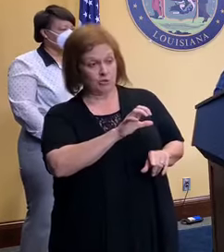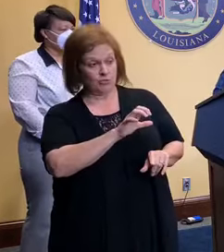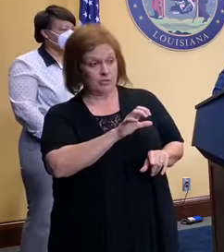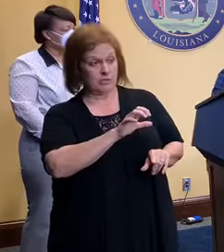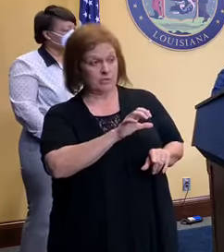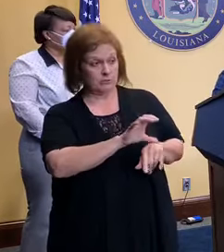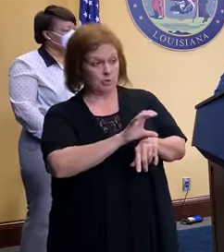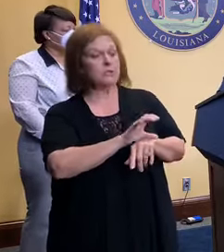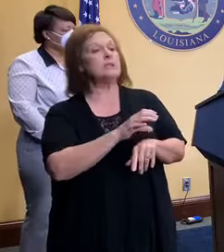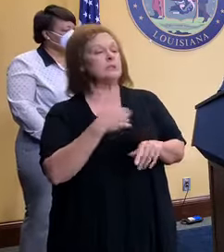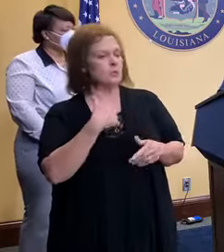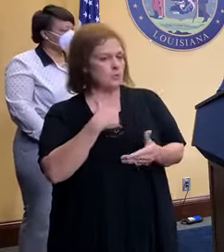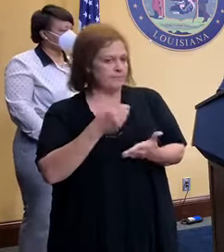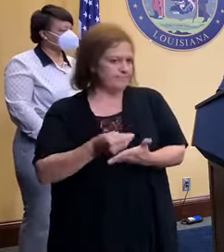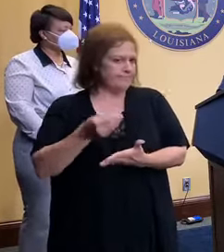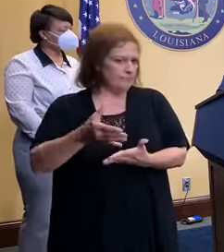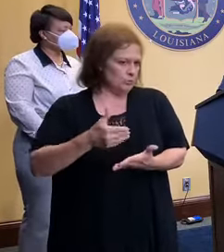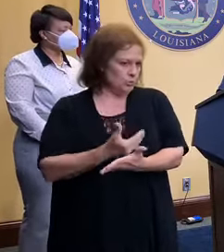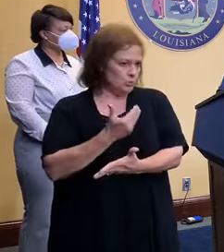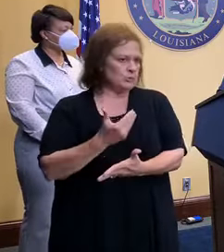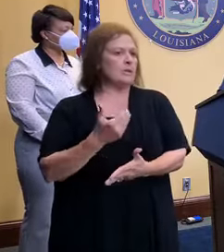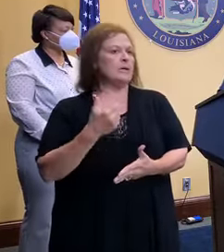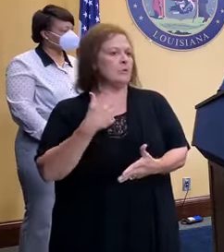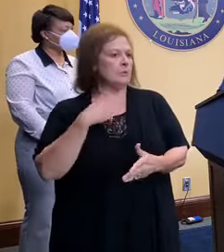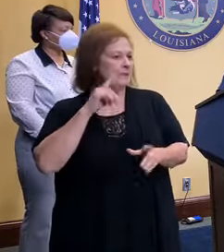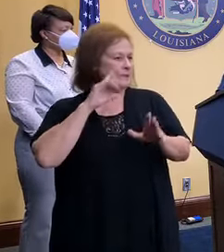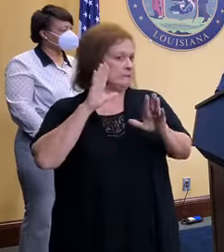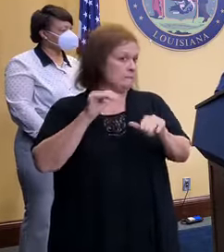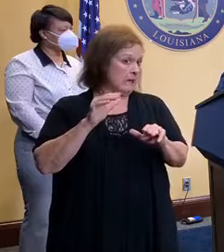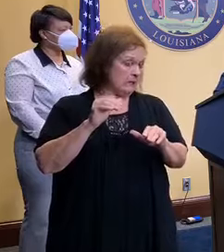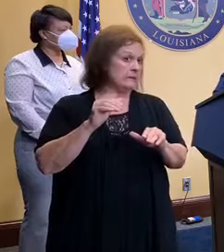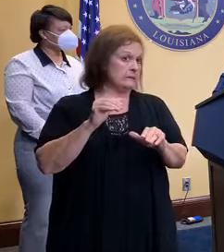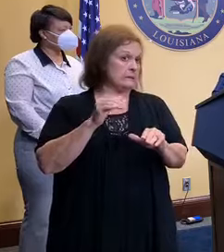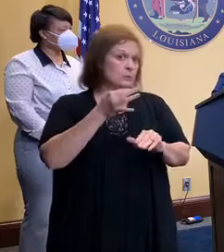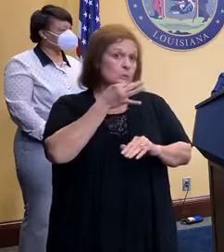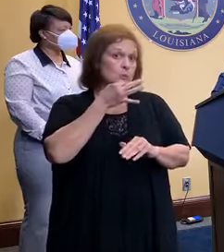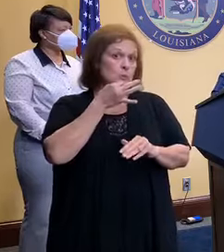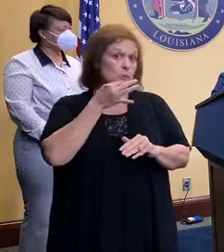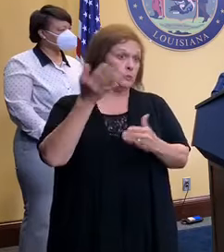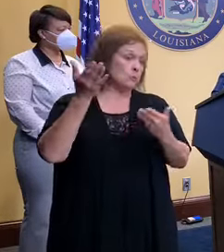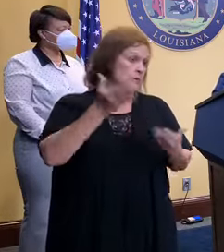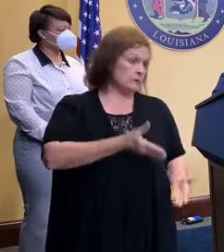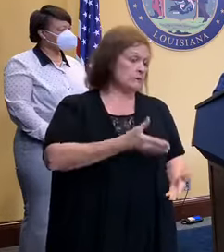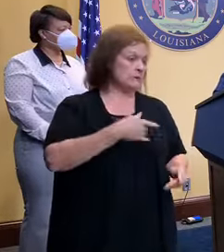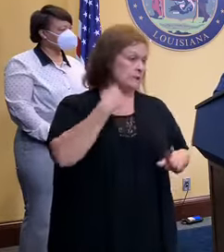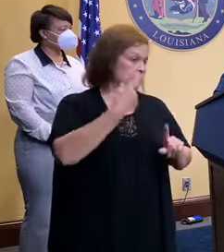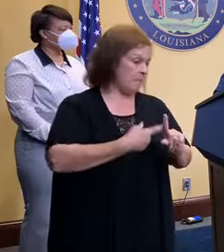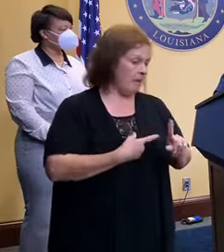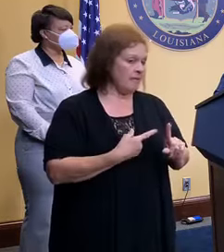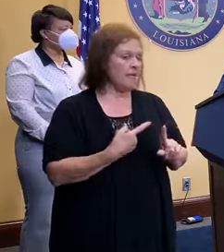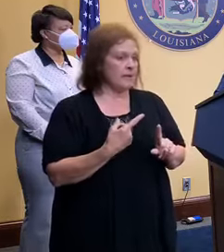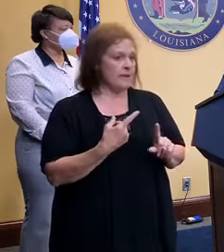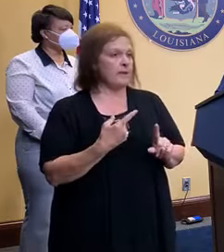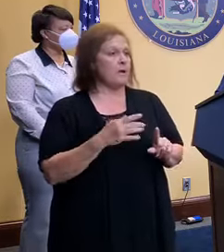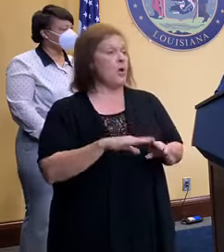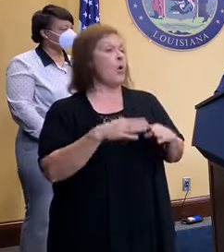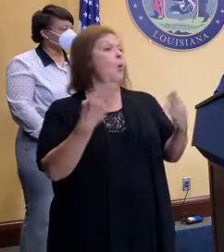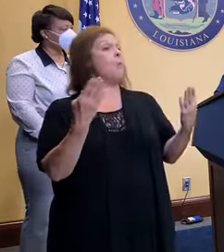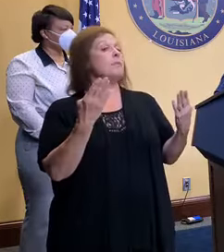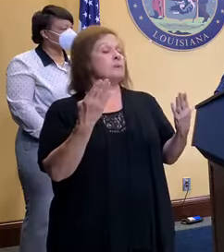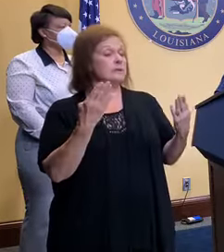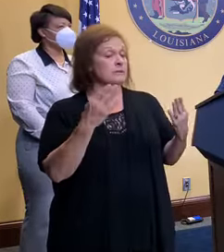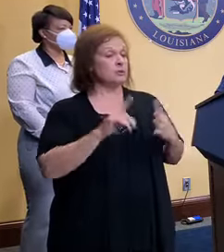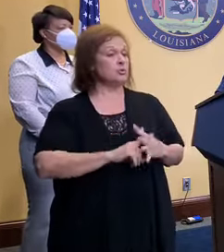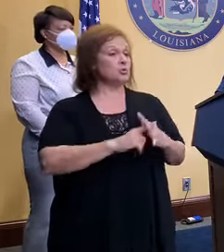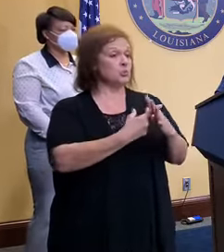to repurchase, and we expect the distribution of those computers to be complete within the next month. Our open data platforms